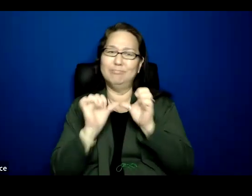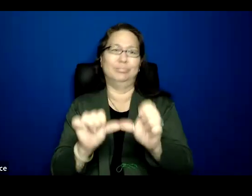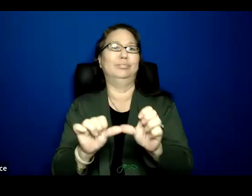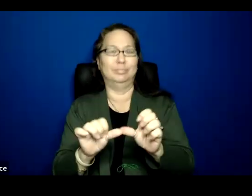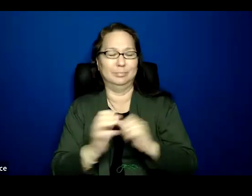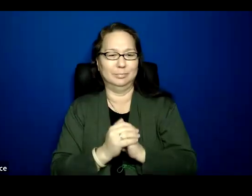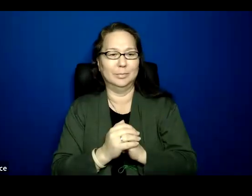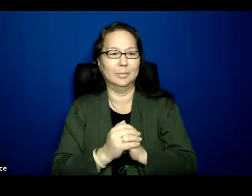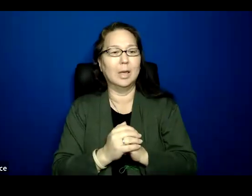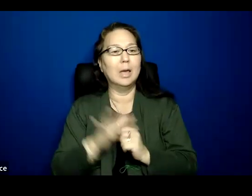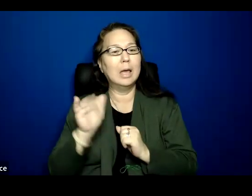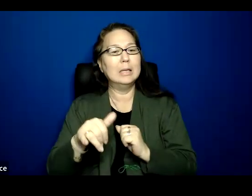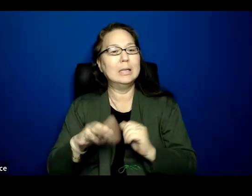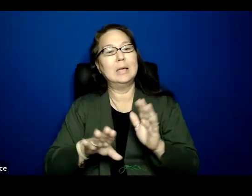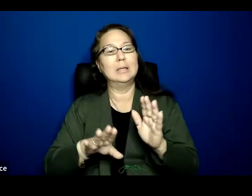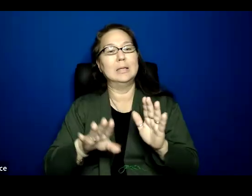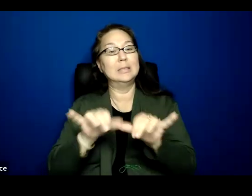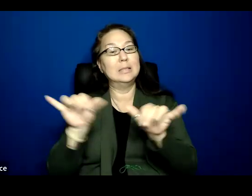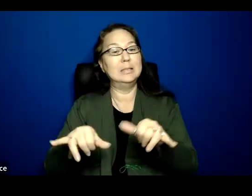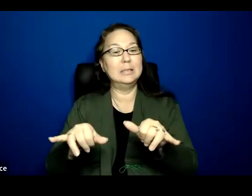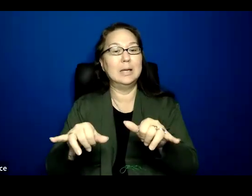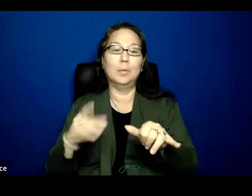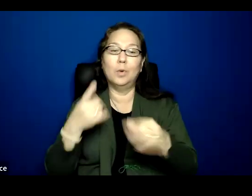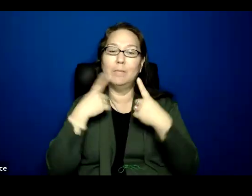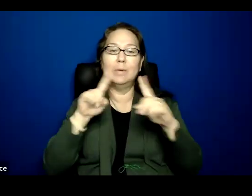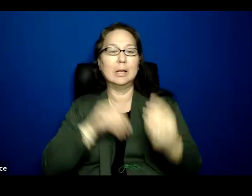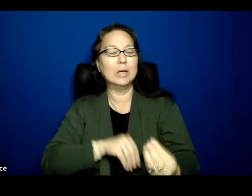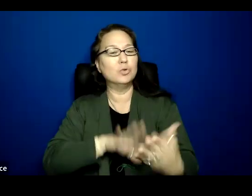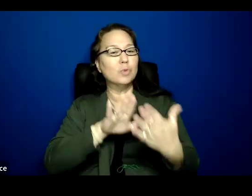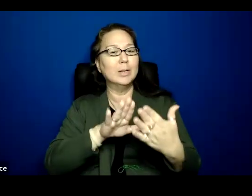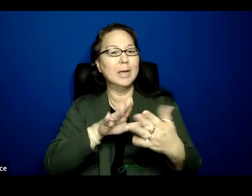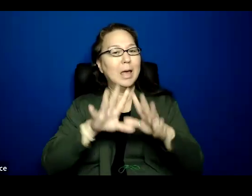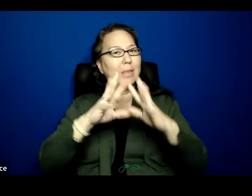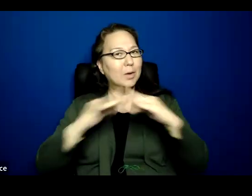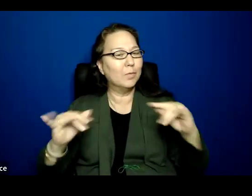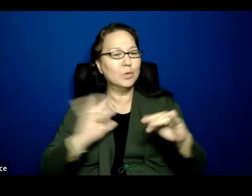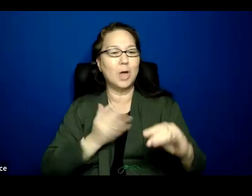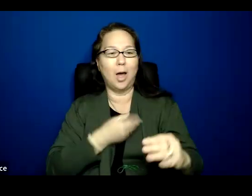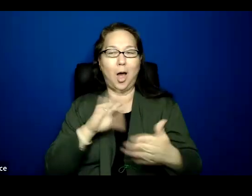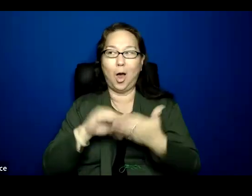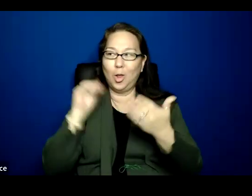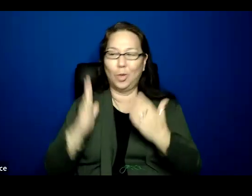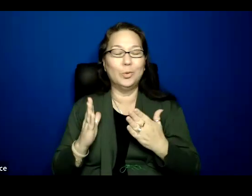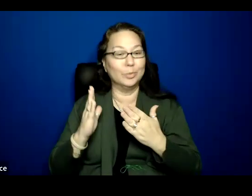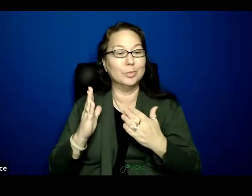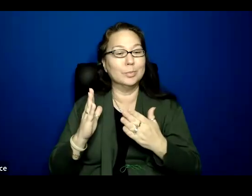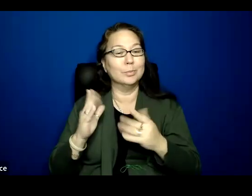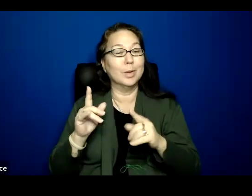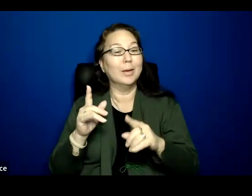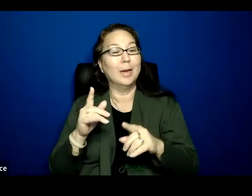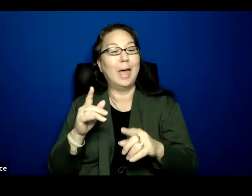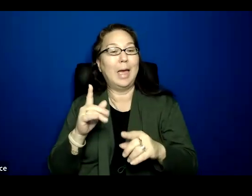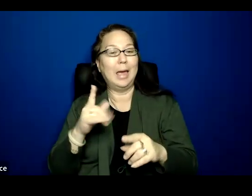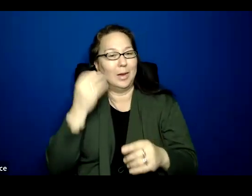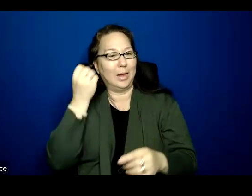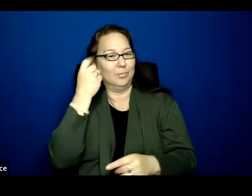effectively address the diversity of our learners. We acknowledge the challenges in meeting both the academic and social emotional needs